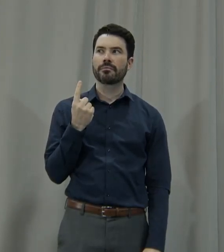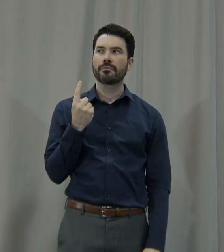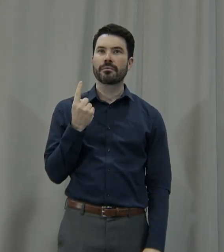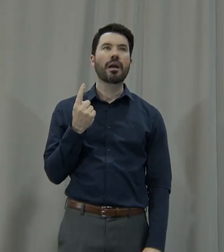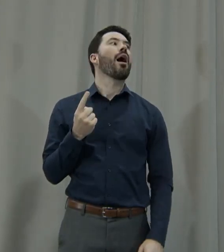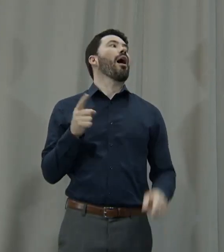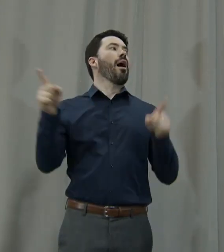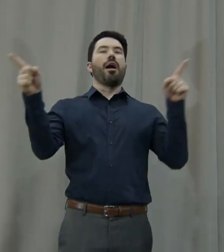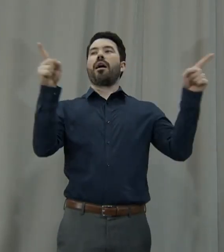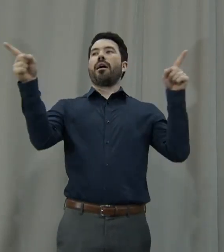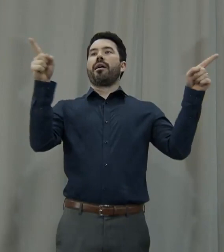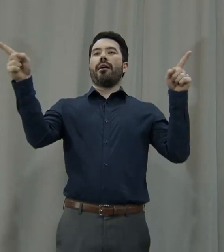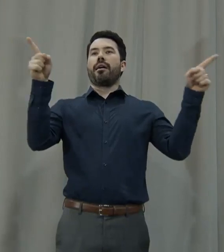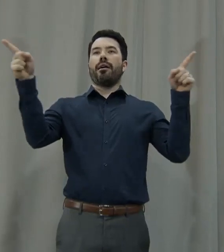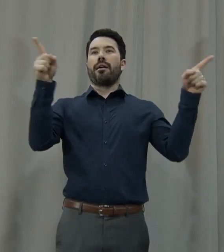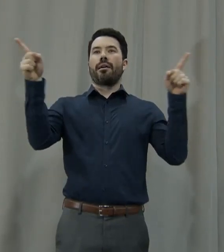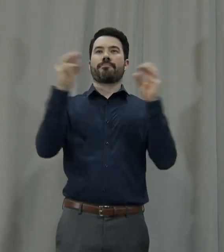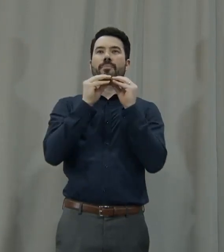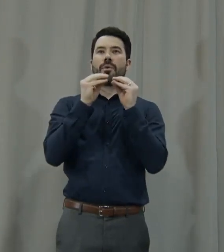There's some more over there.